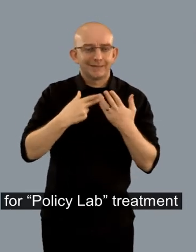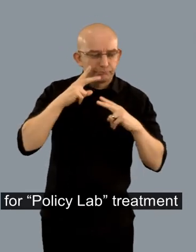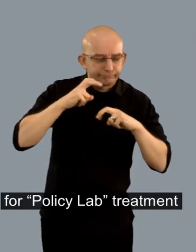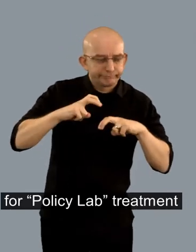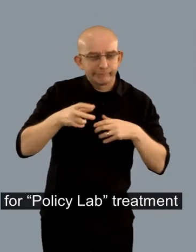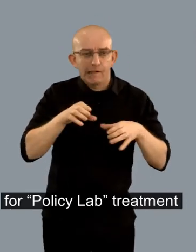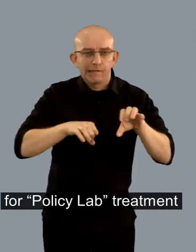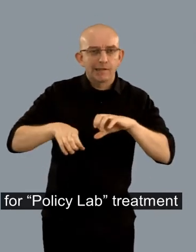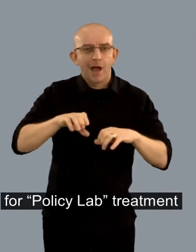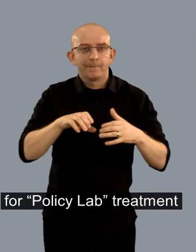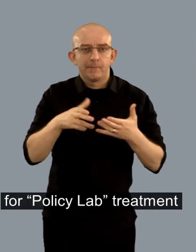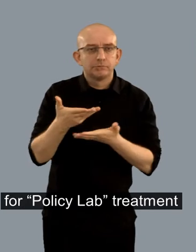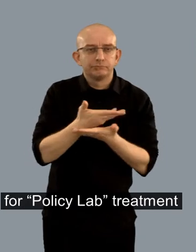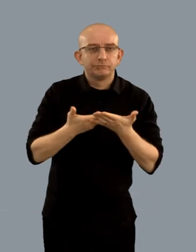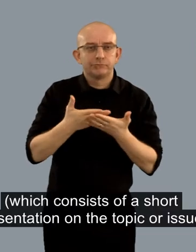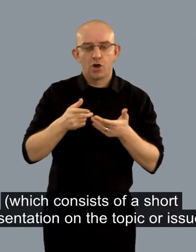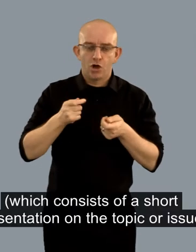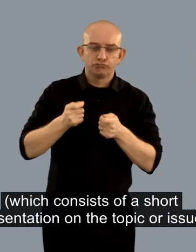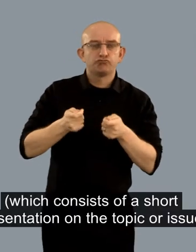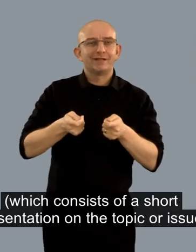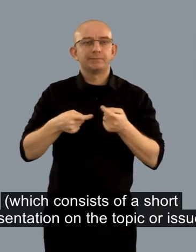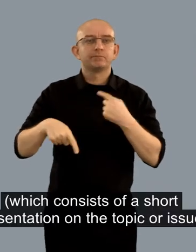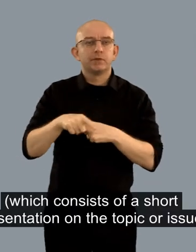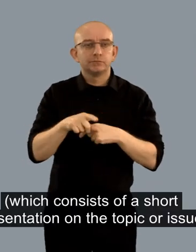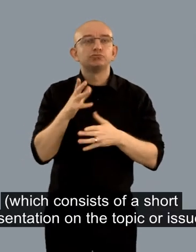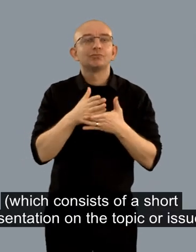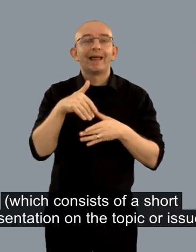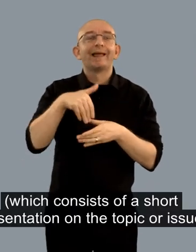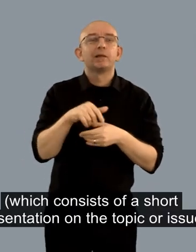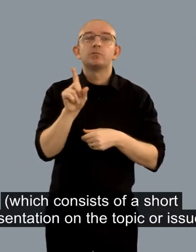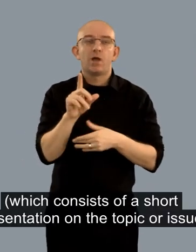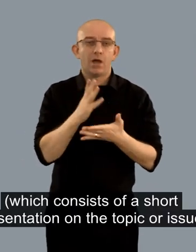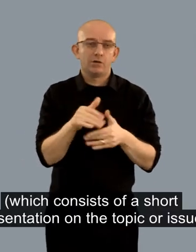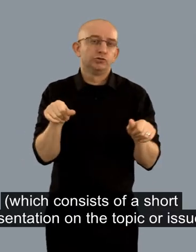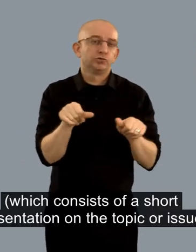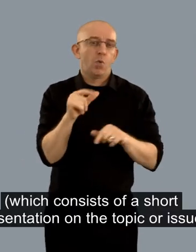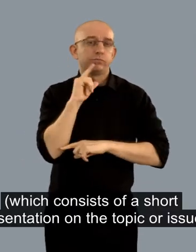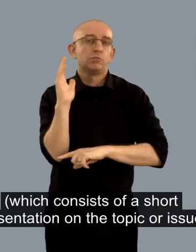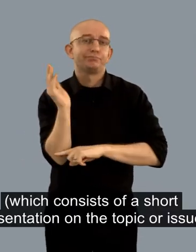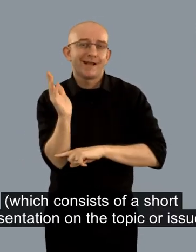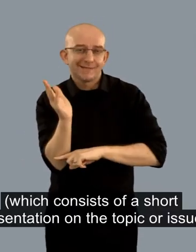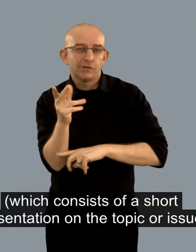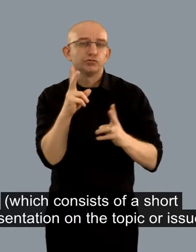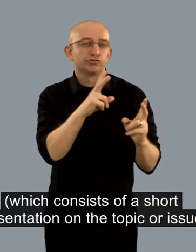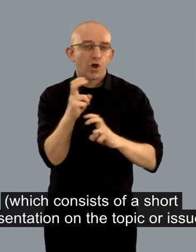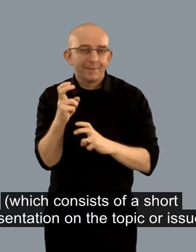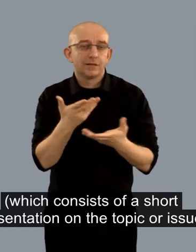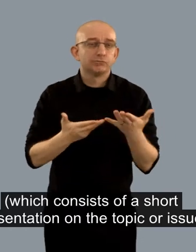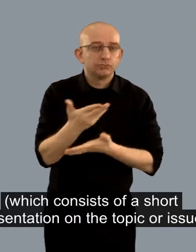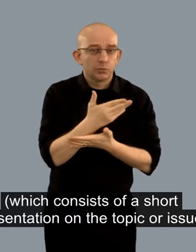For Policy Lab Treatment, which consists of a short presentation on the topic or